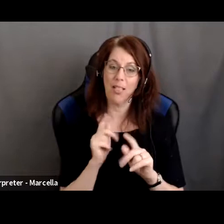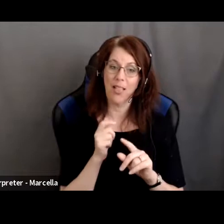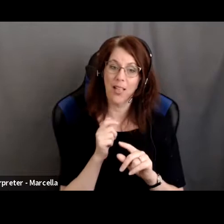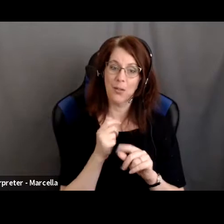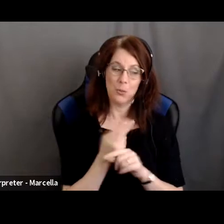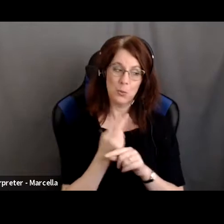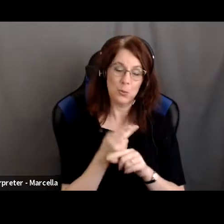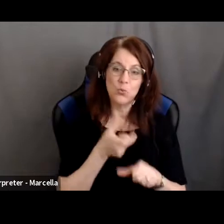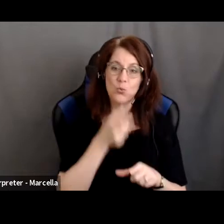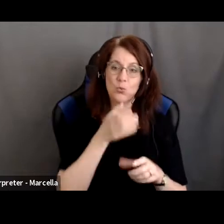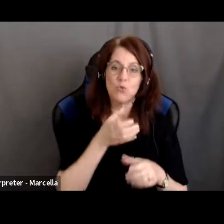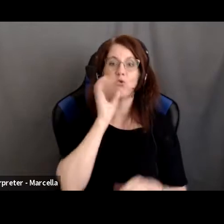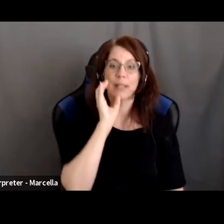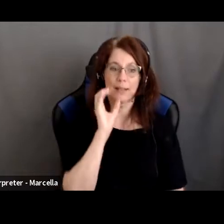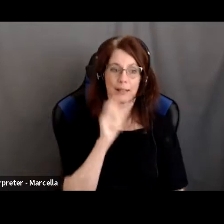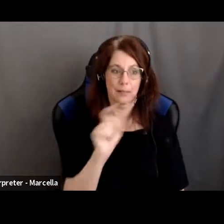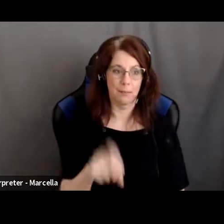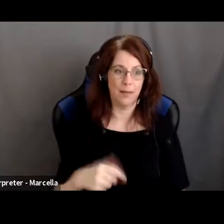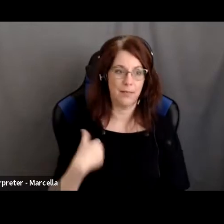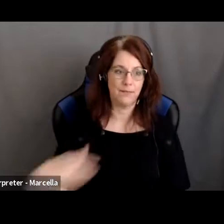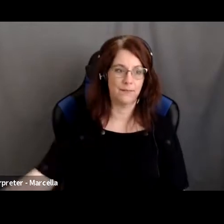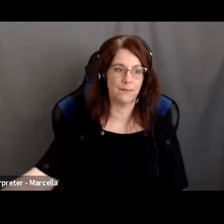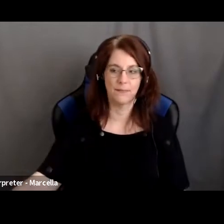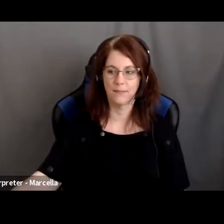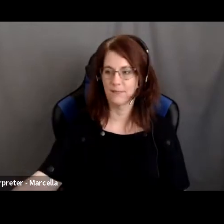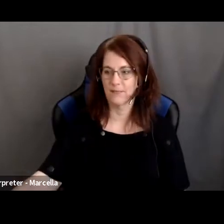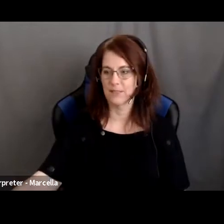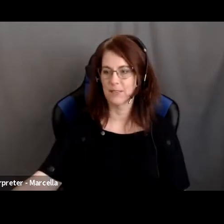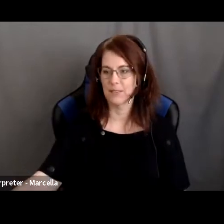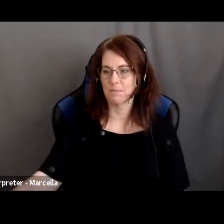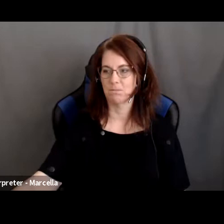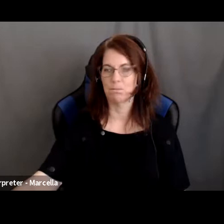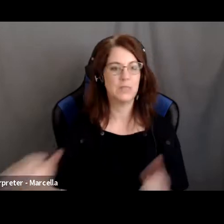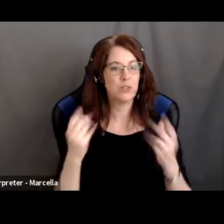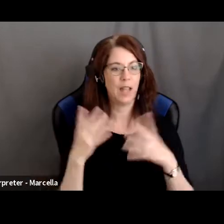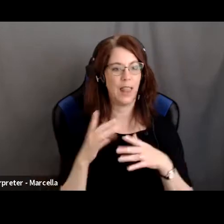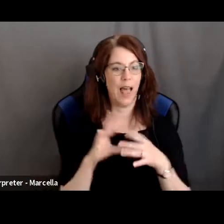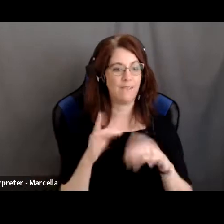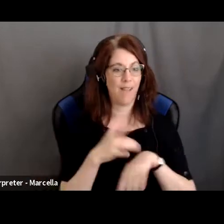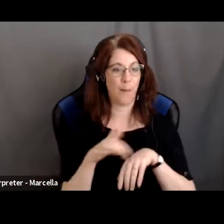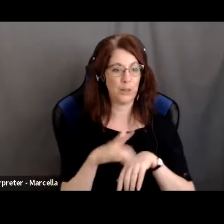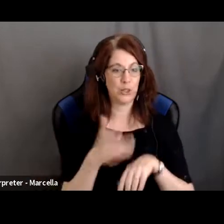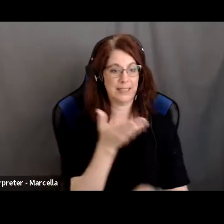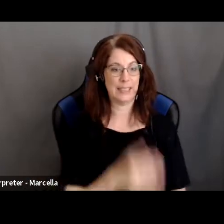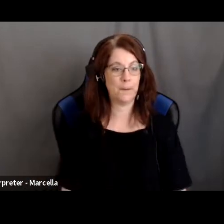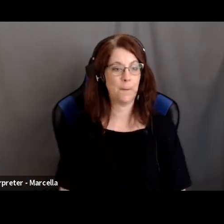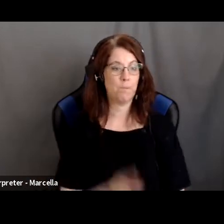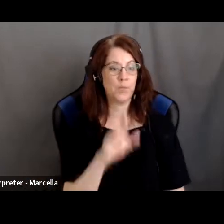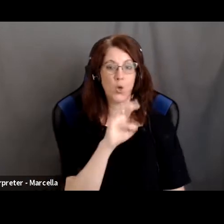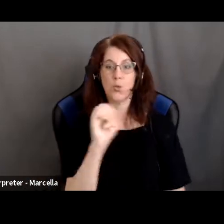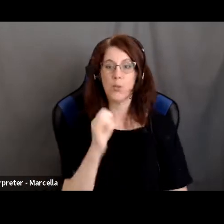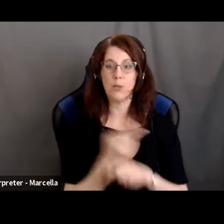drink, and they're needed. And there's a lot of options that are out there for people. So a reusable